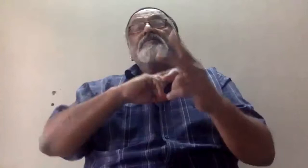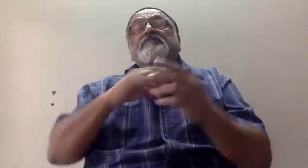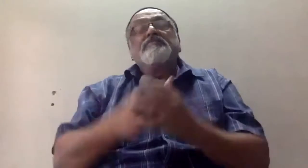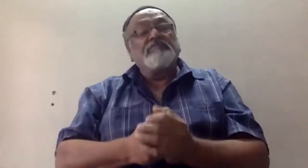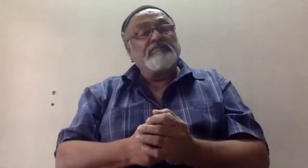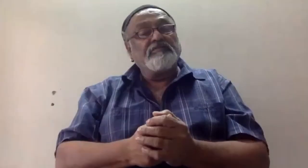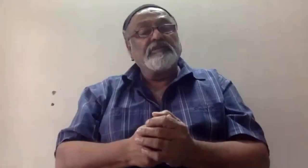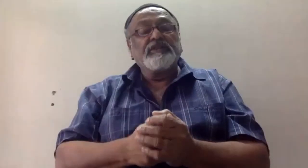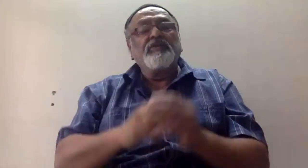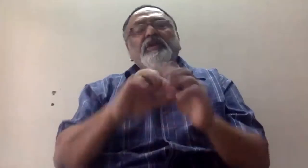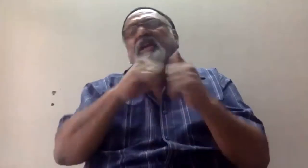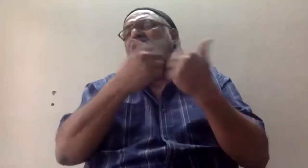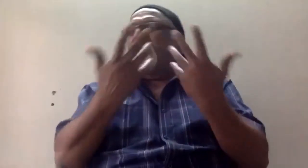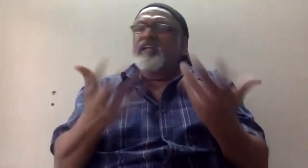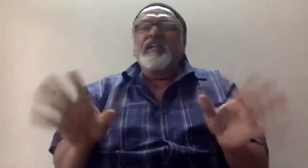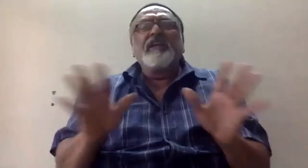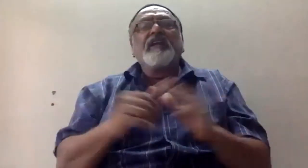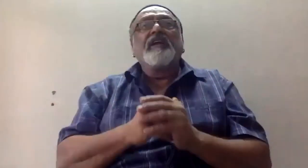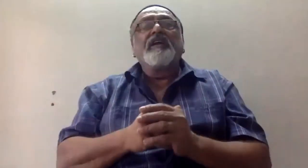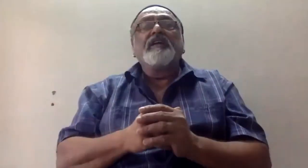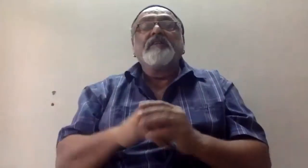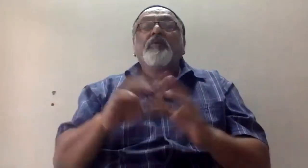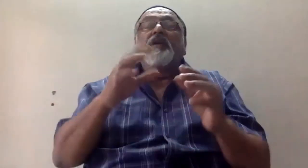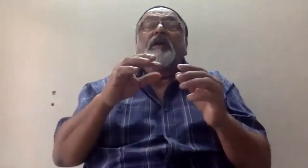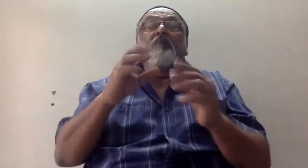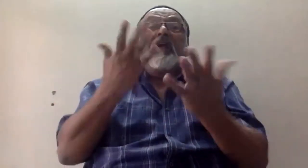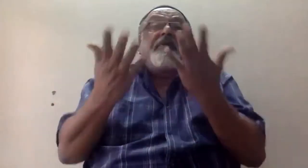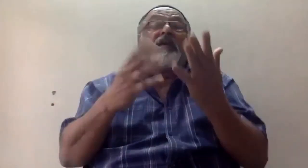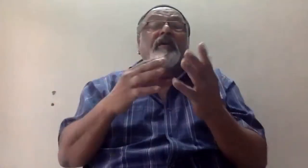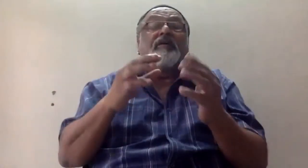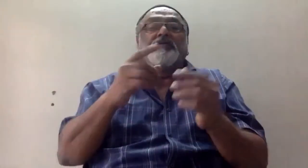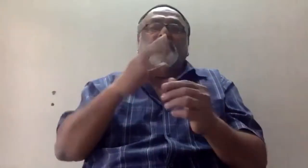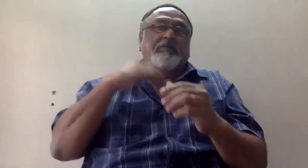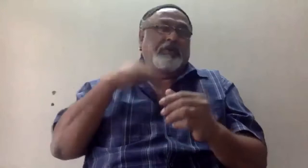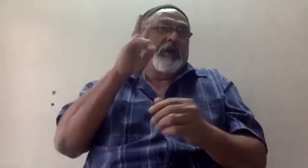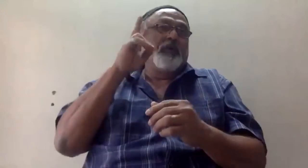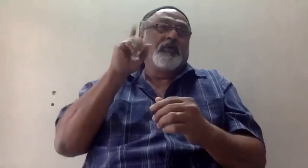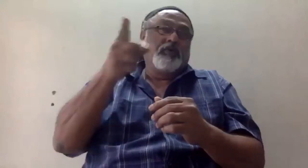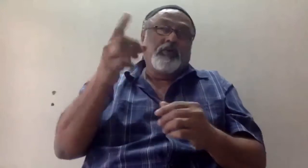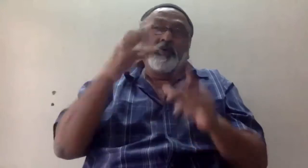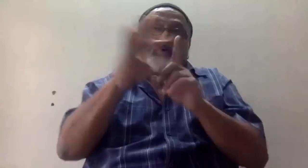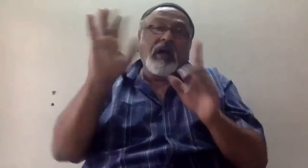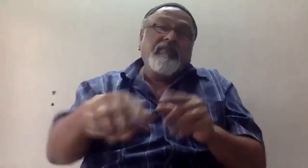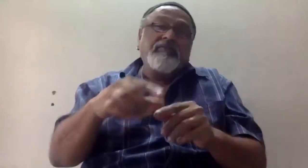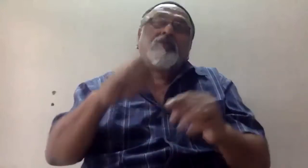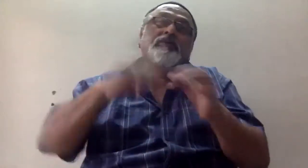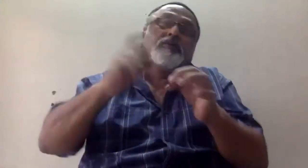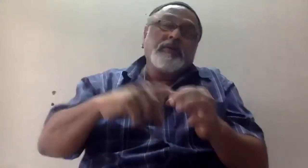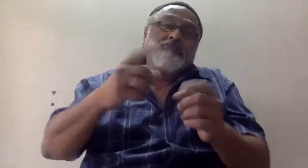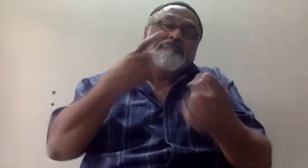Or somebody just an alleged perpetrator of a crime. That yes, you did this, so you need to come and answer it here in the